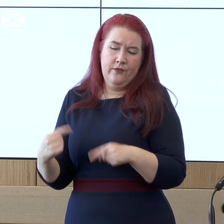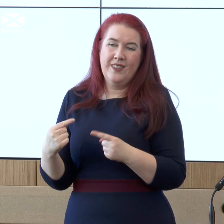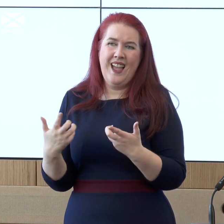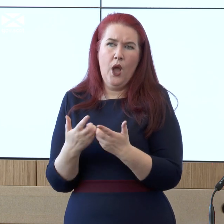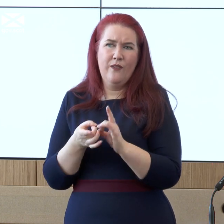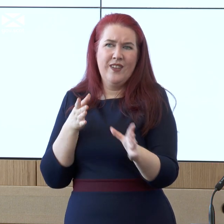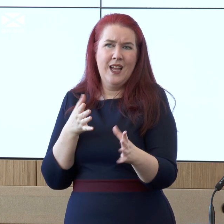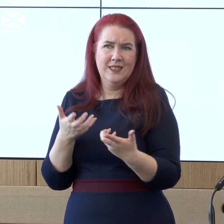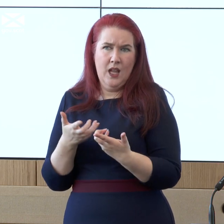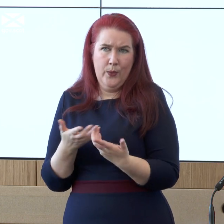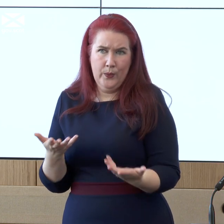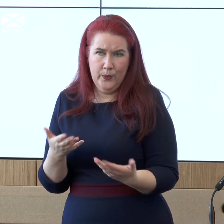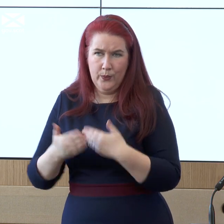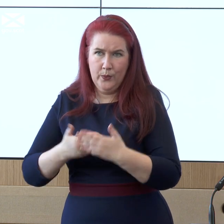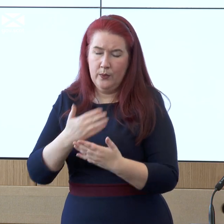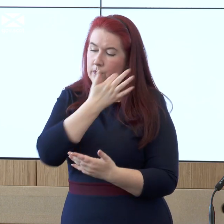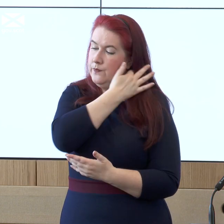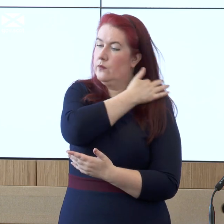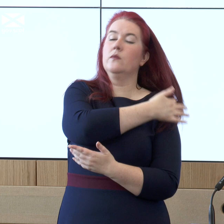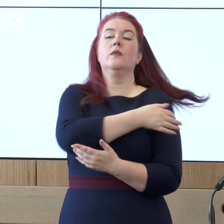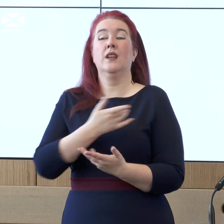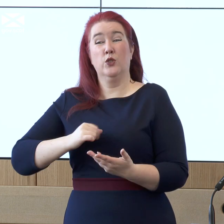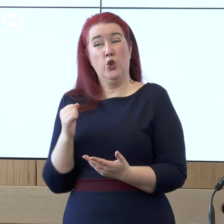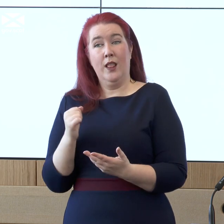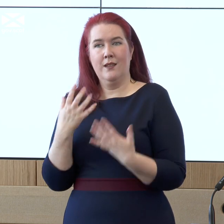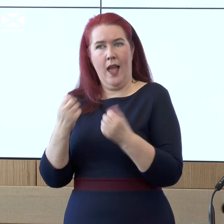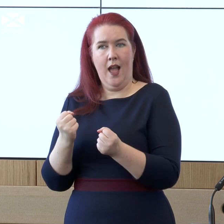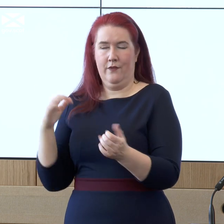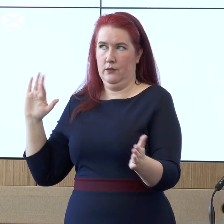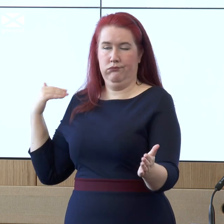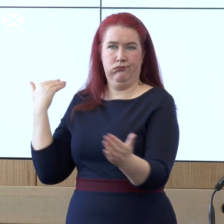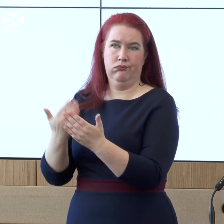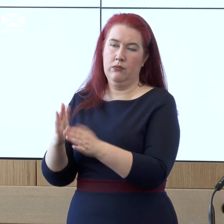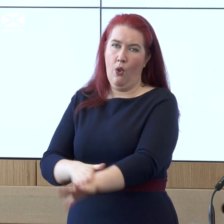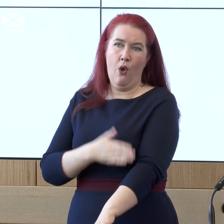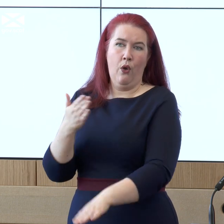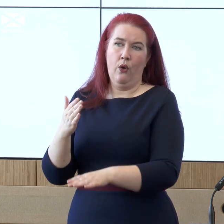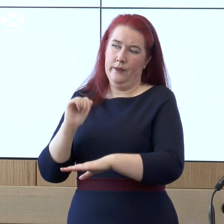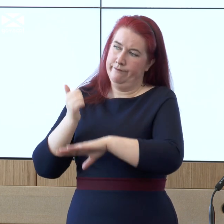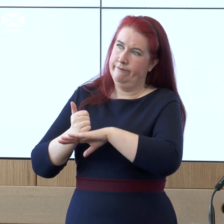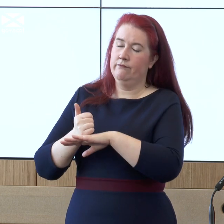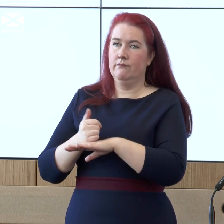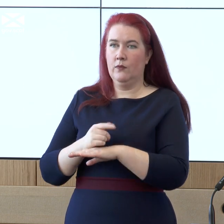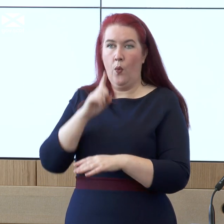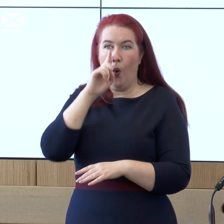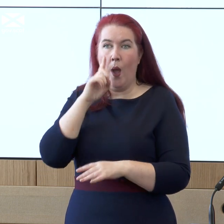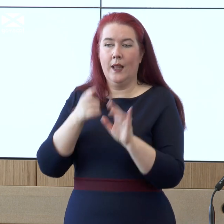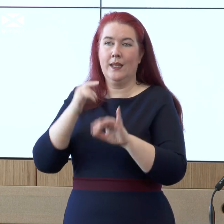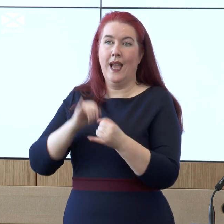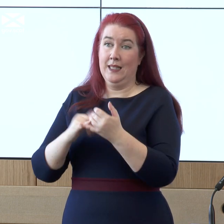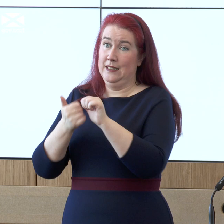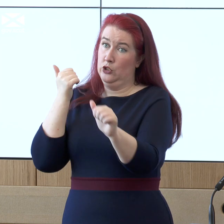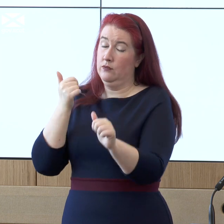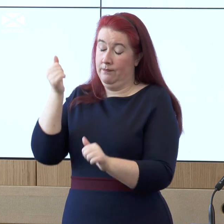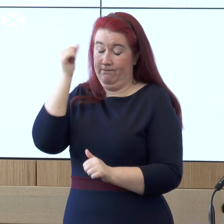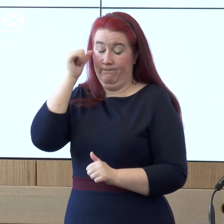countries like Scotland, with a significant and long-established oil and gas industry, this is undoubtedly one of the most difficult issues